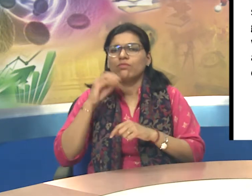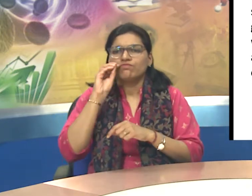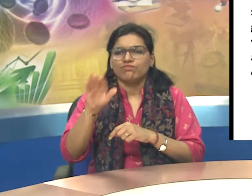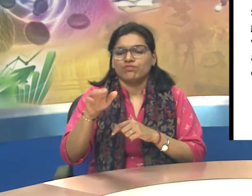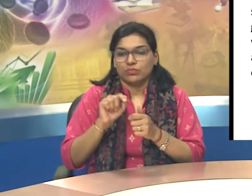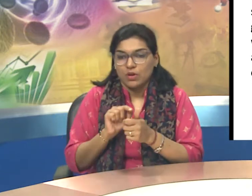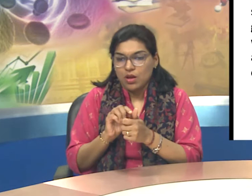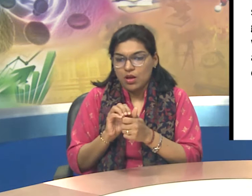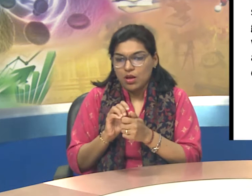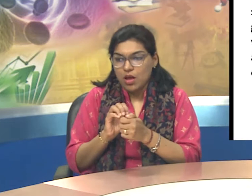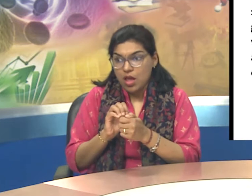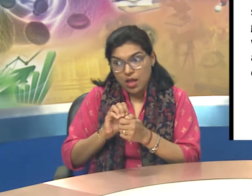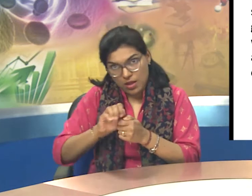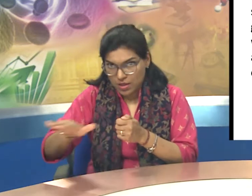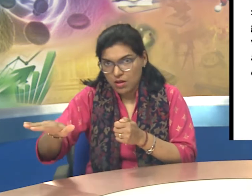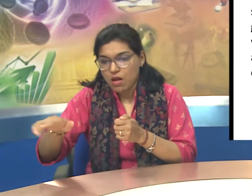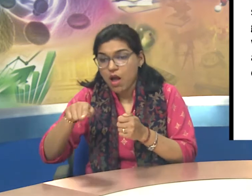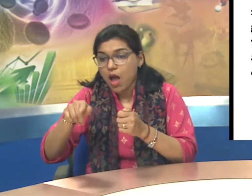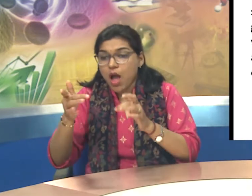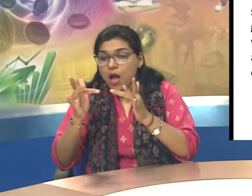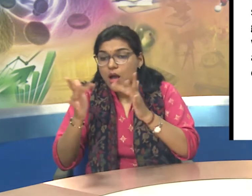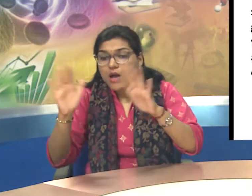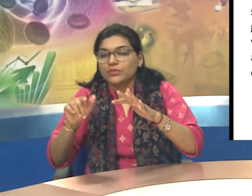receiver. We need a